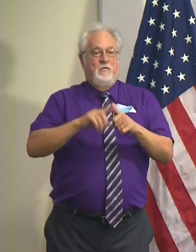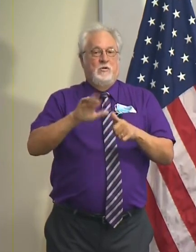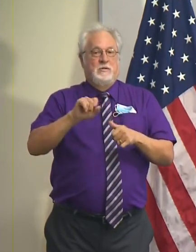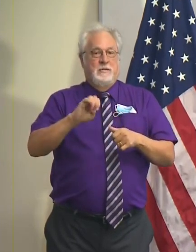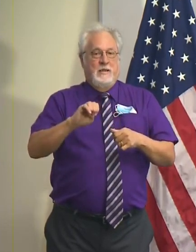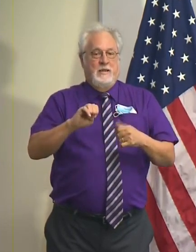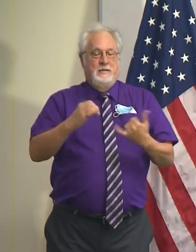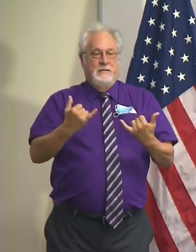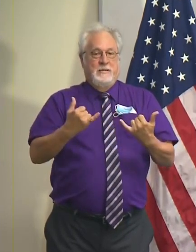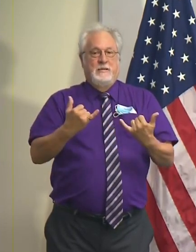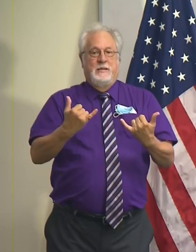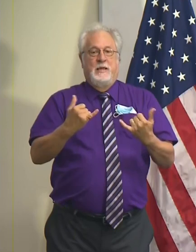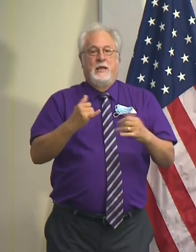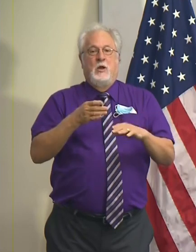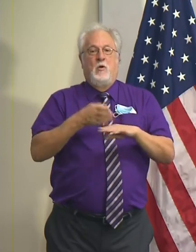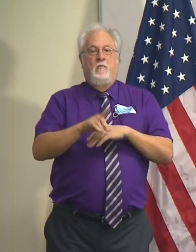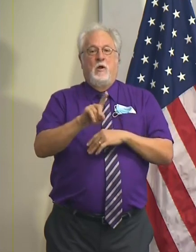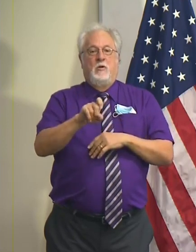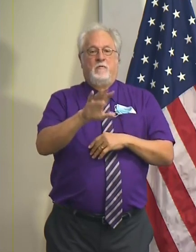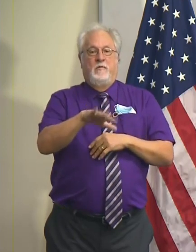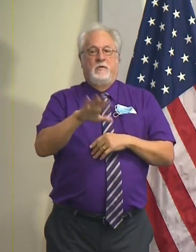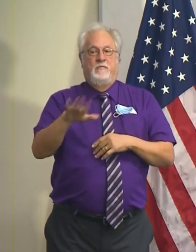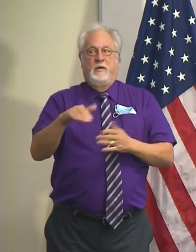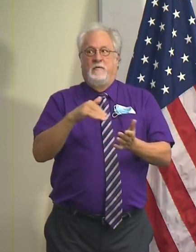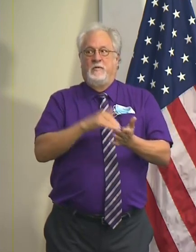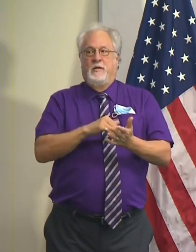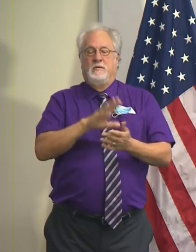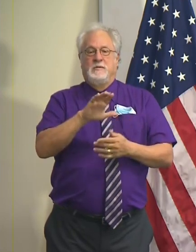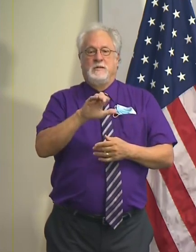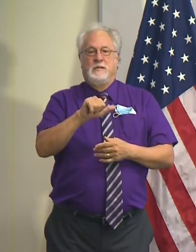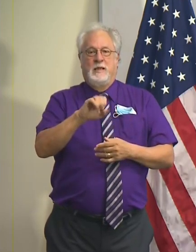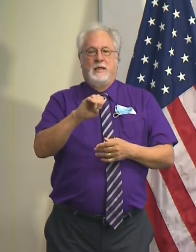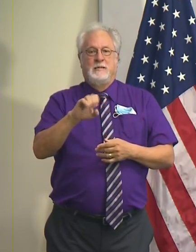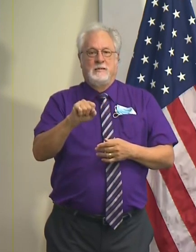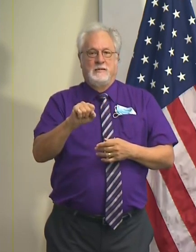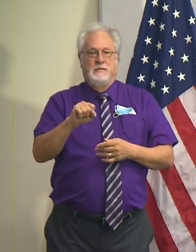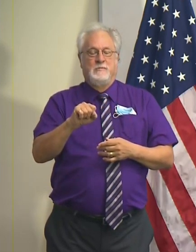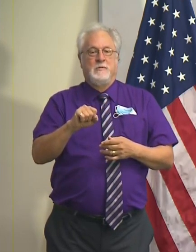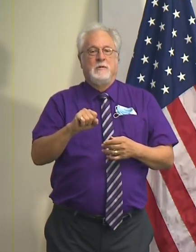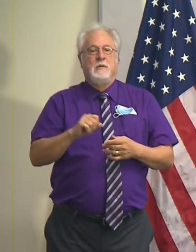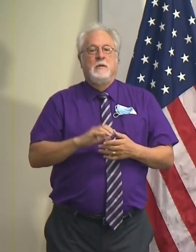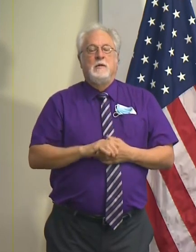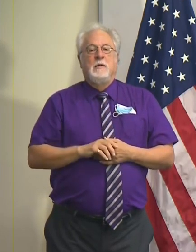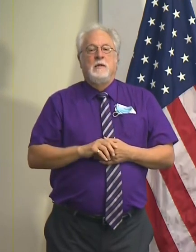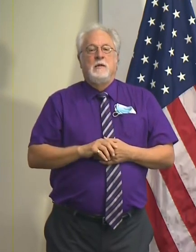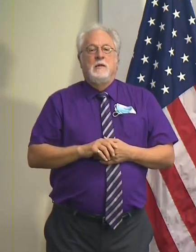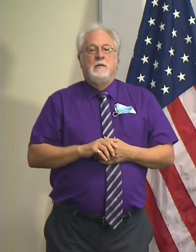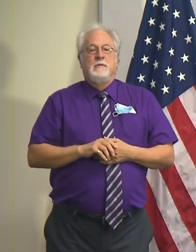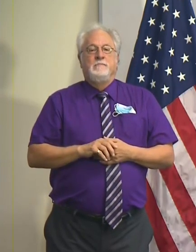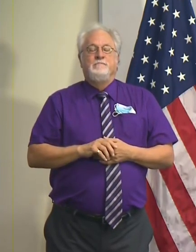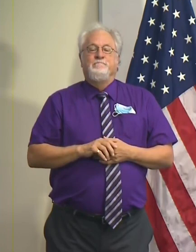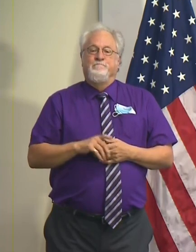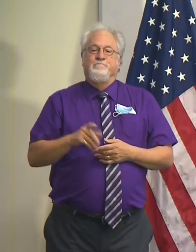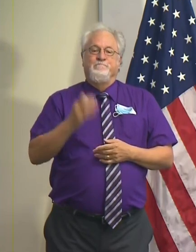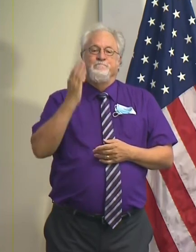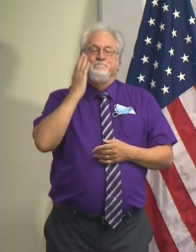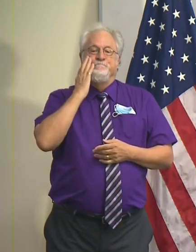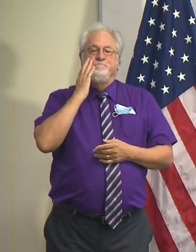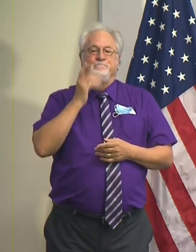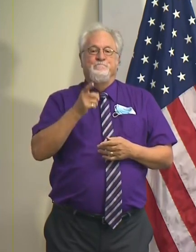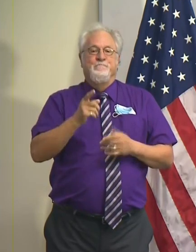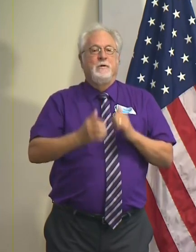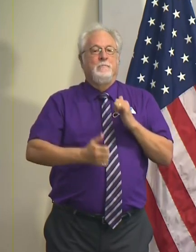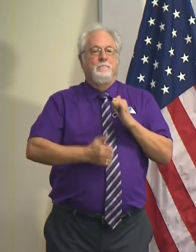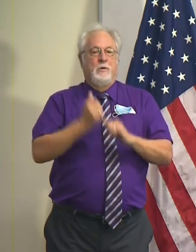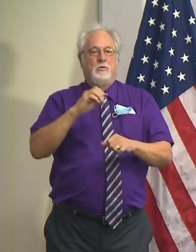today we went over 155,000 cases. We are, which is, as you all know, the